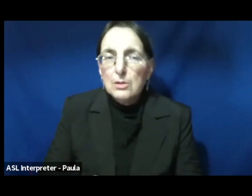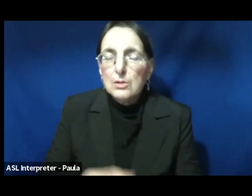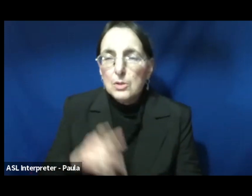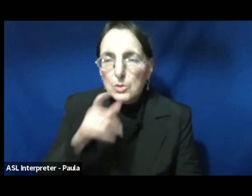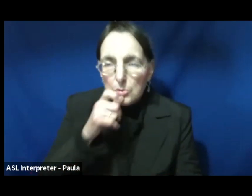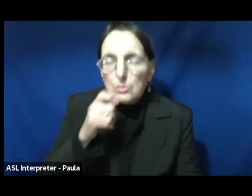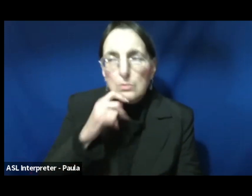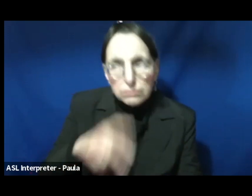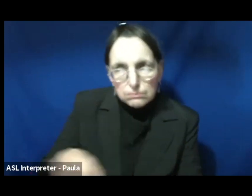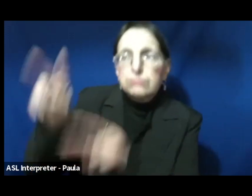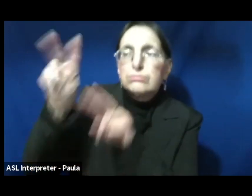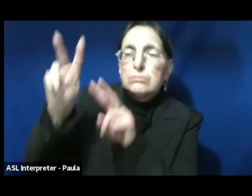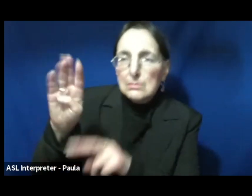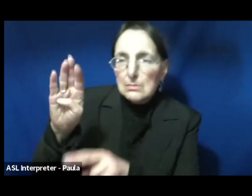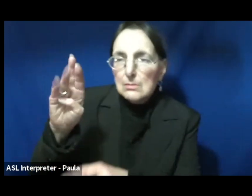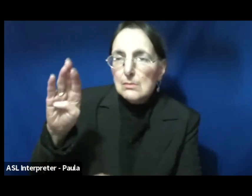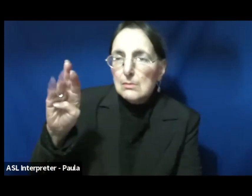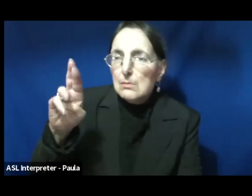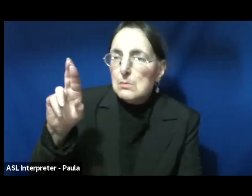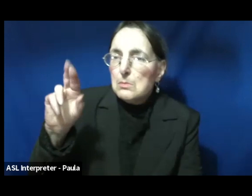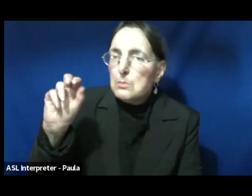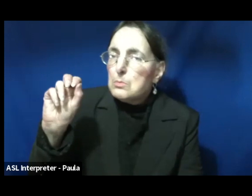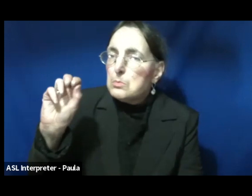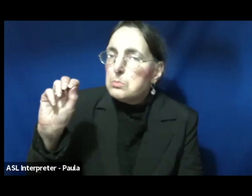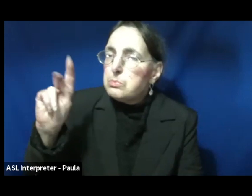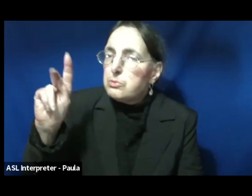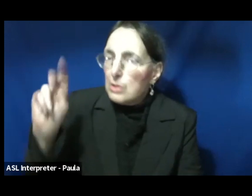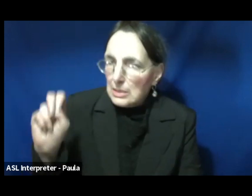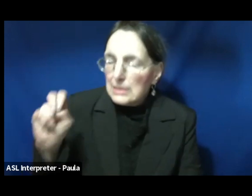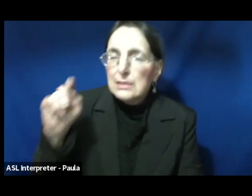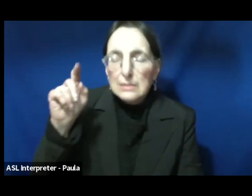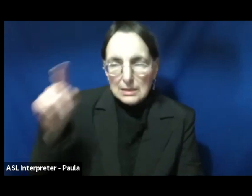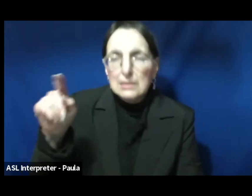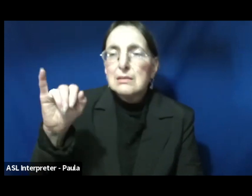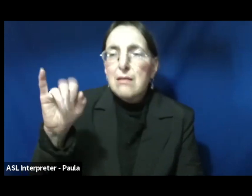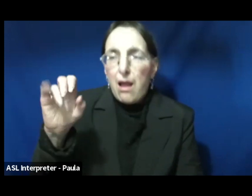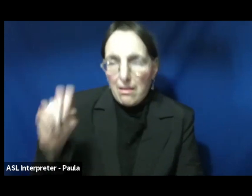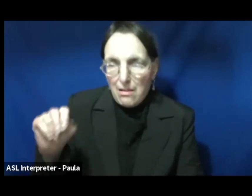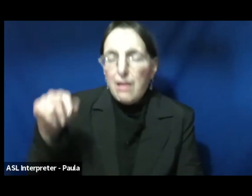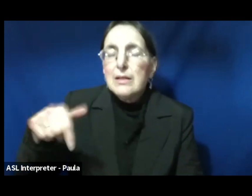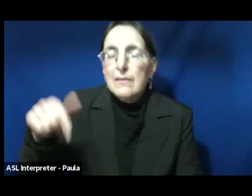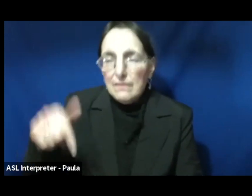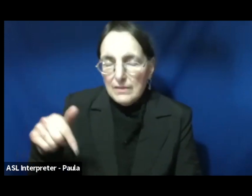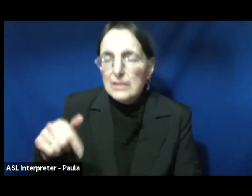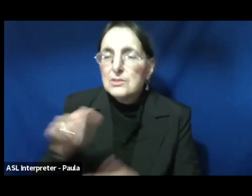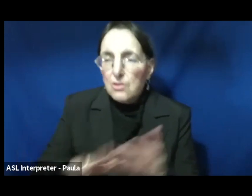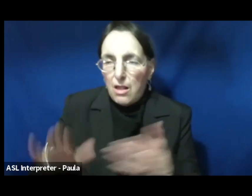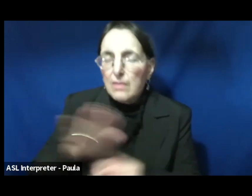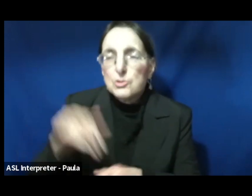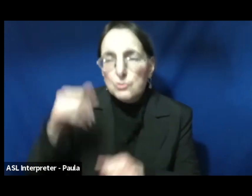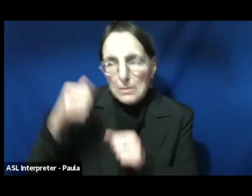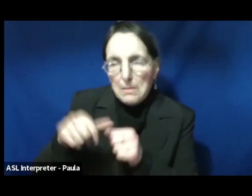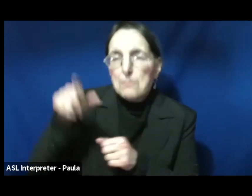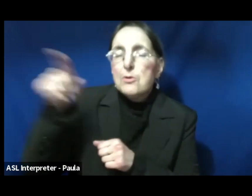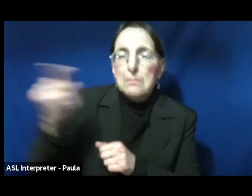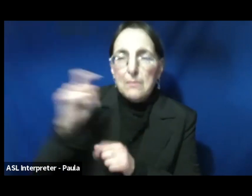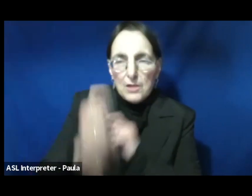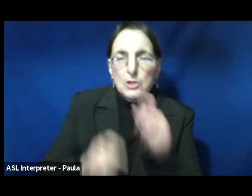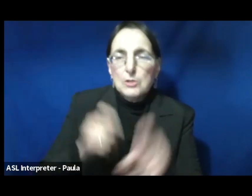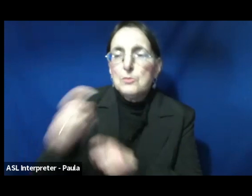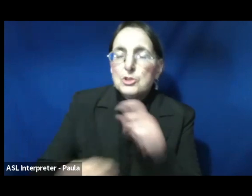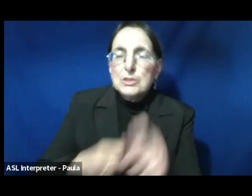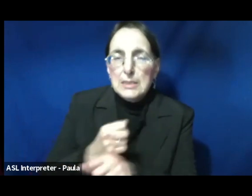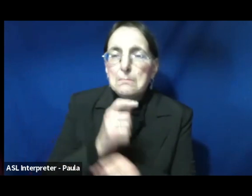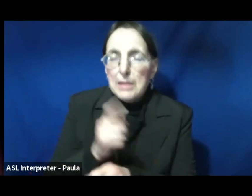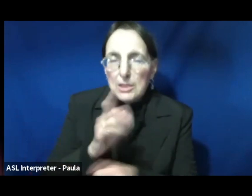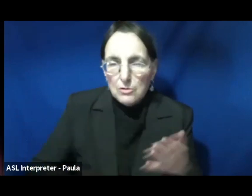this institution will remember his life here and the contributions he made to the college. I appreciate very